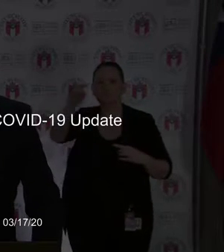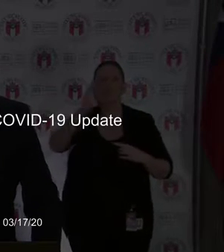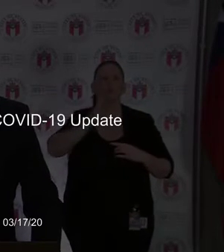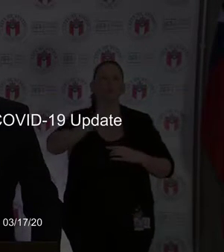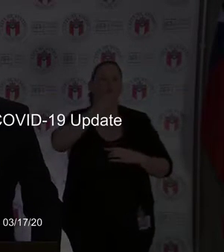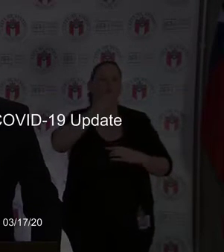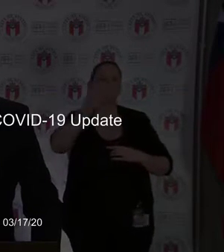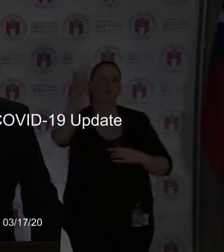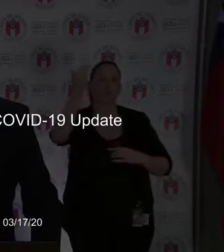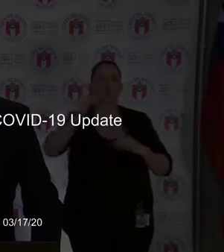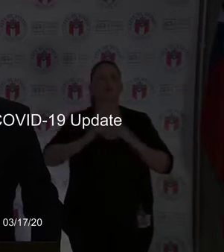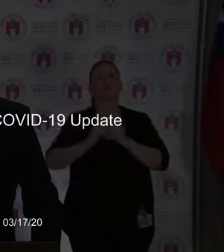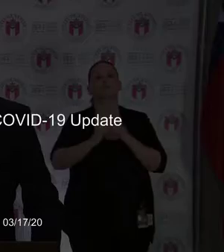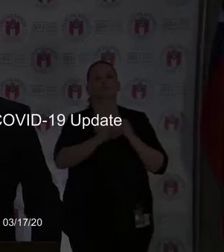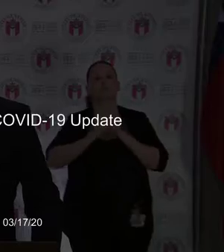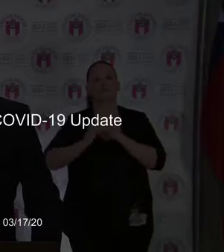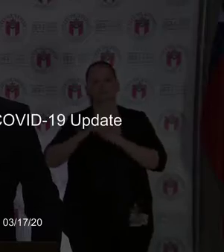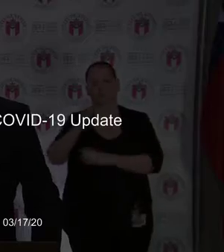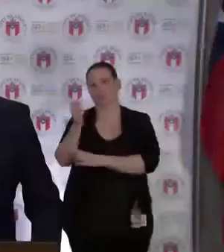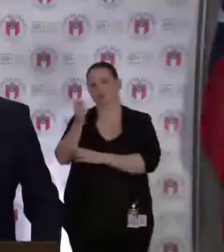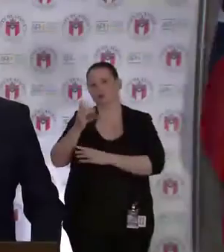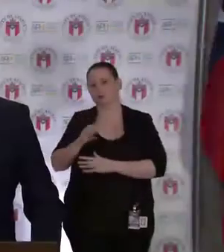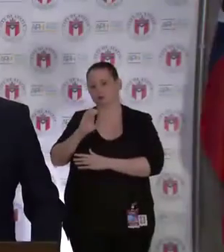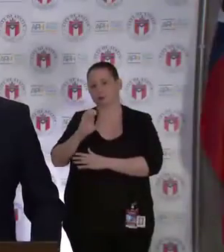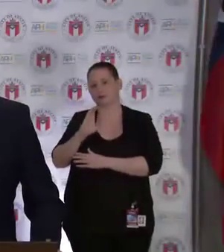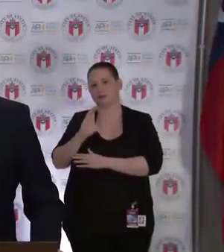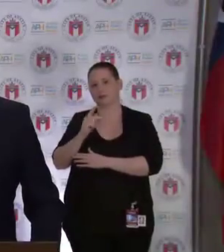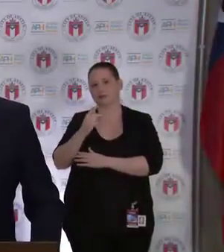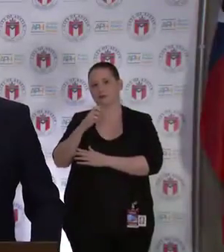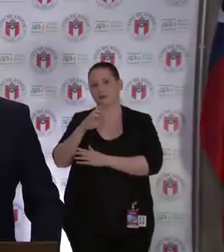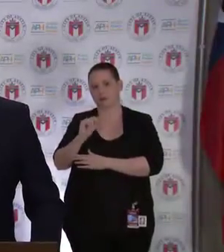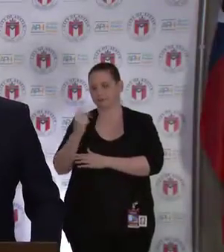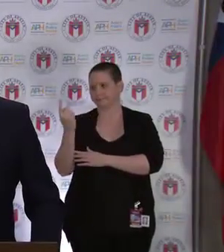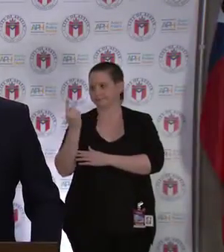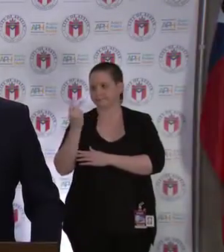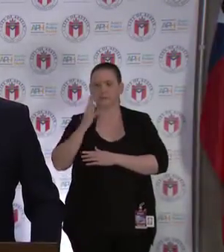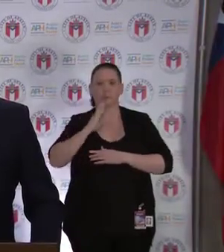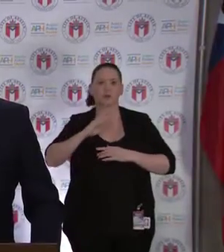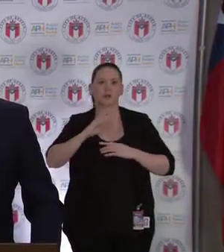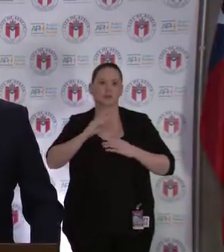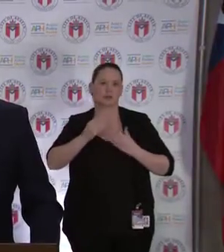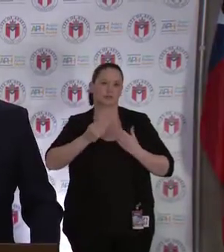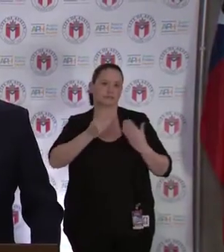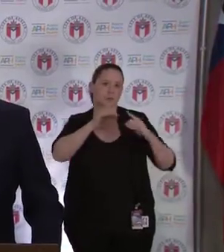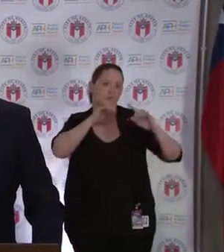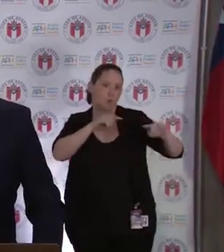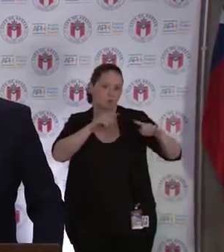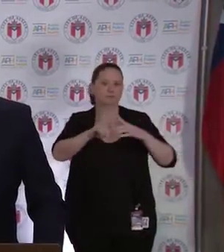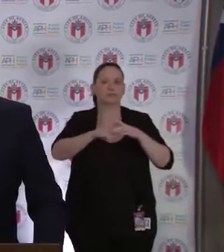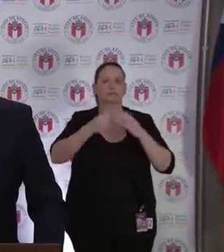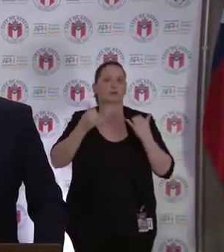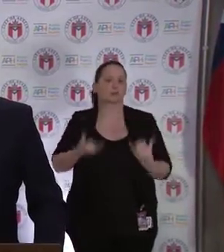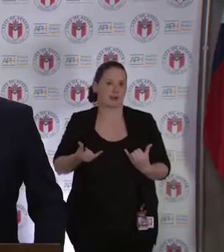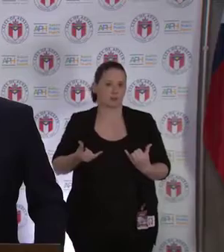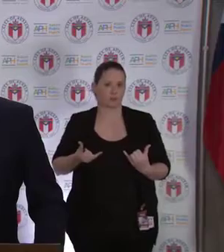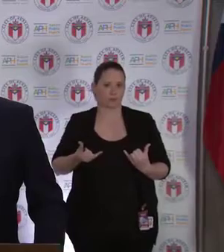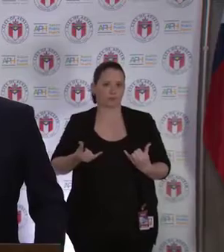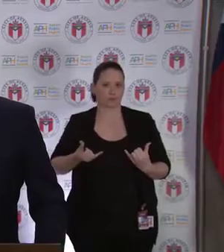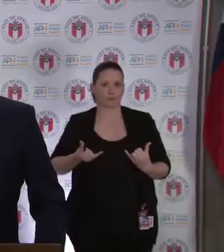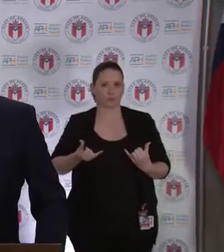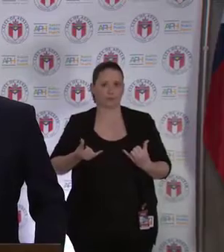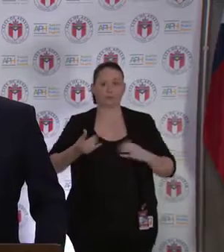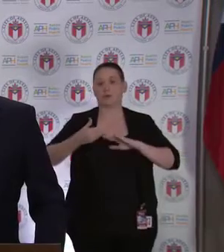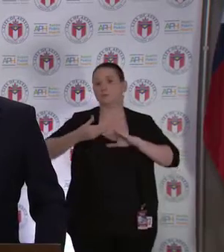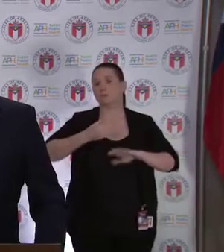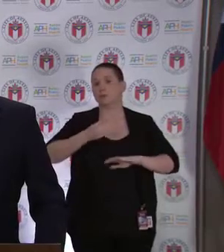because together Judge Eckhart and I are issuing some orders effective now. But before